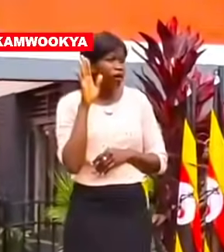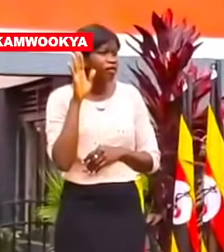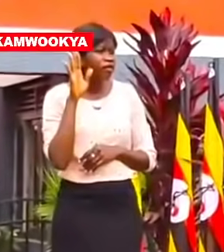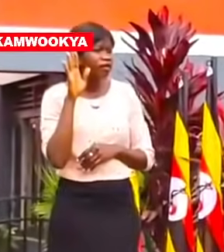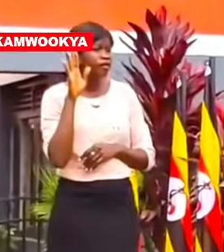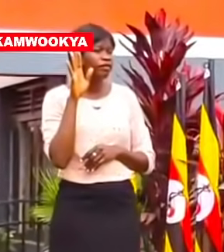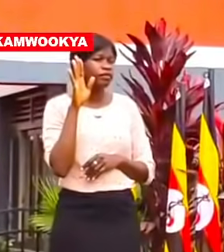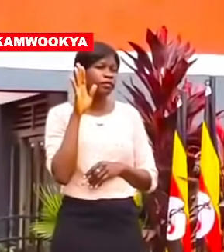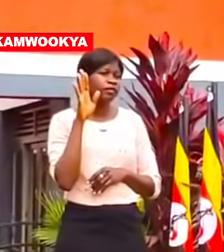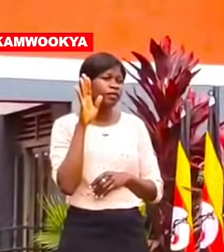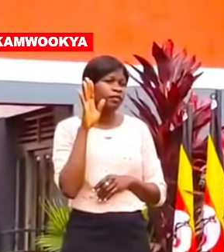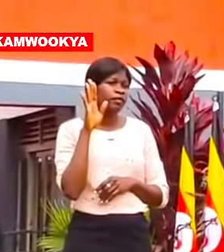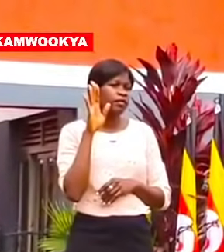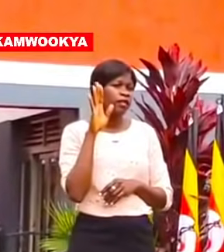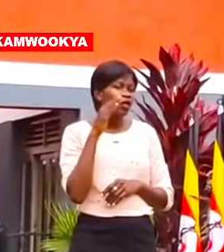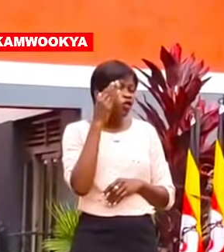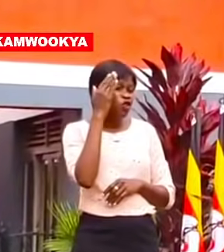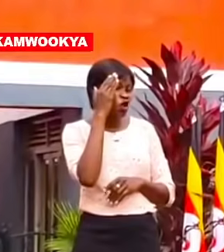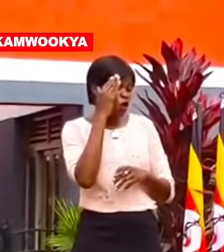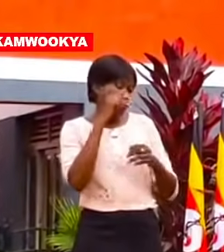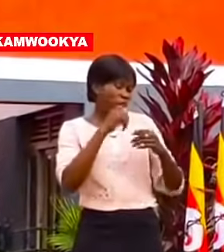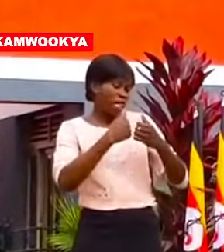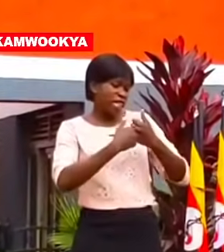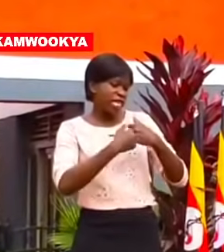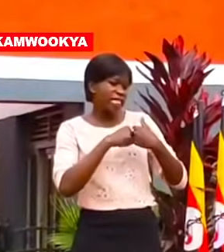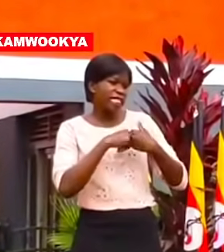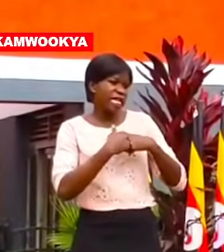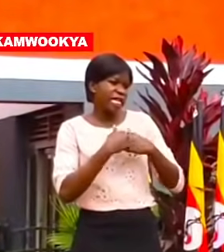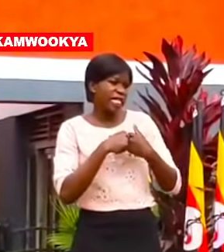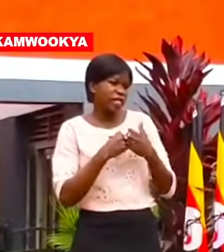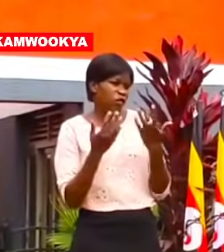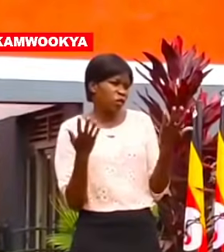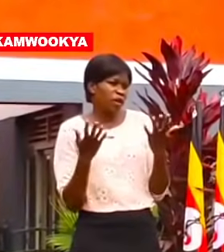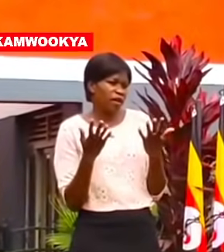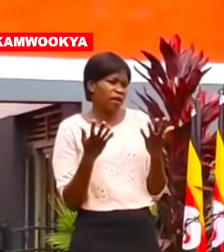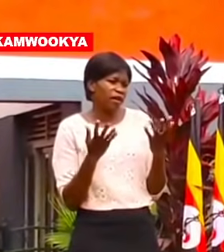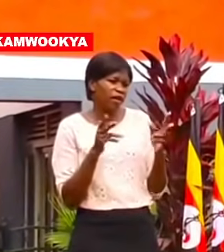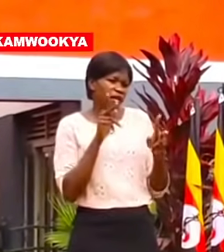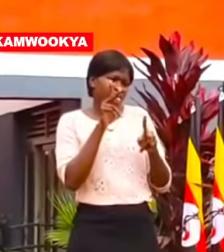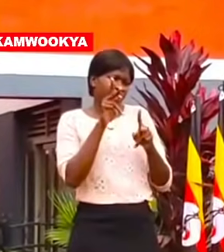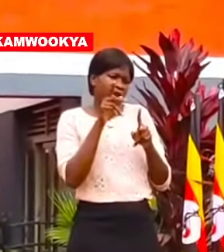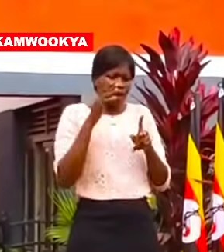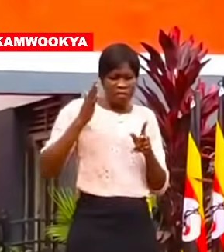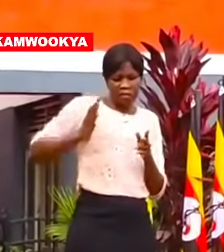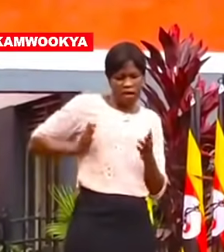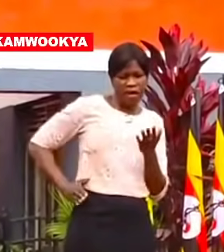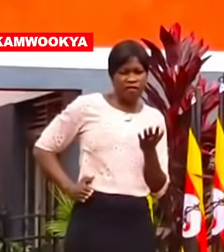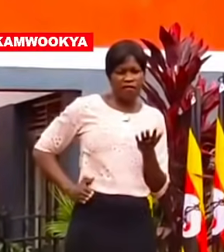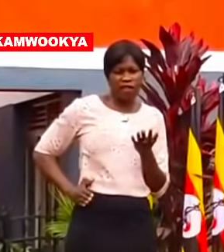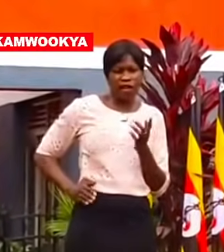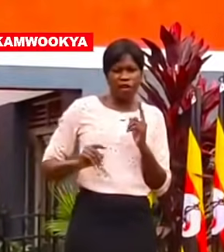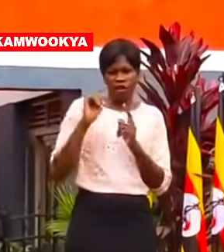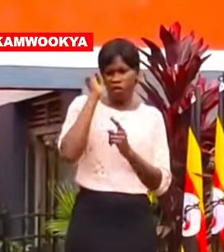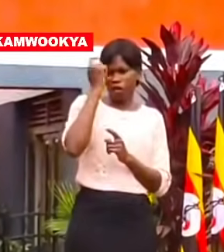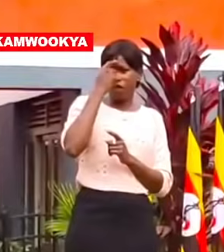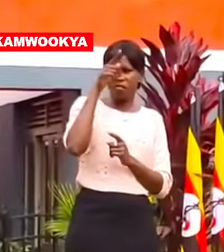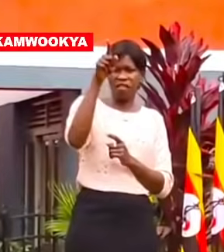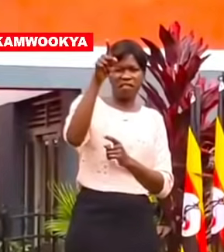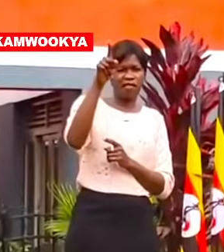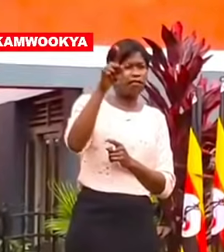And again, the challenge with that is the laissez-faire attitude of government and its